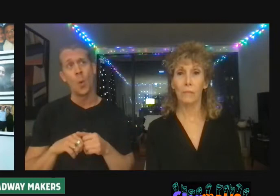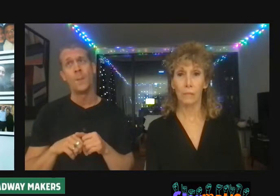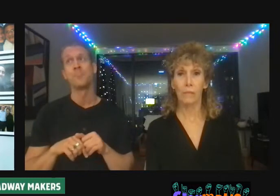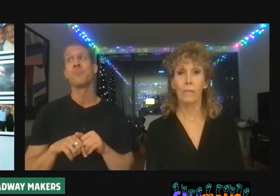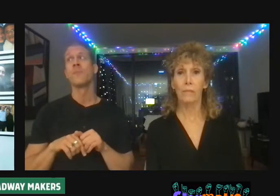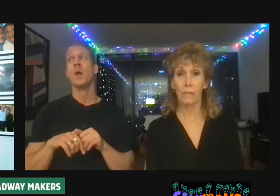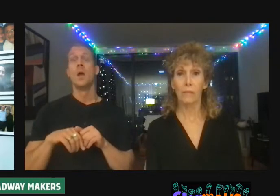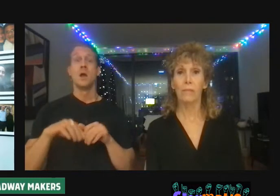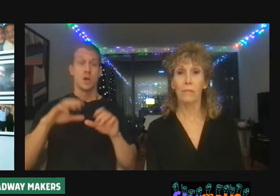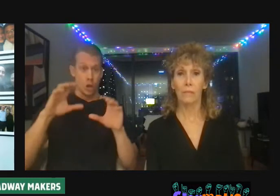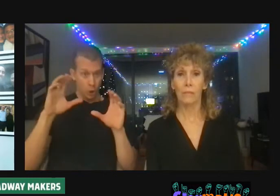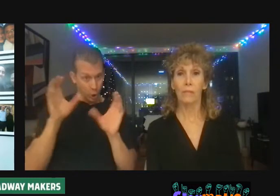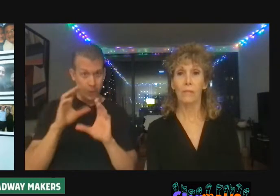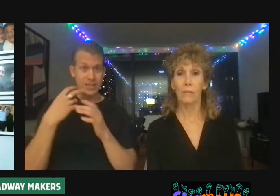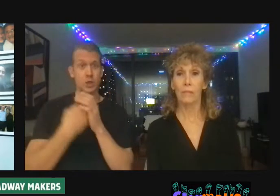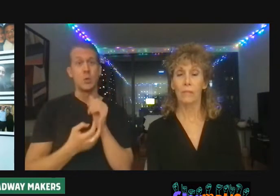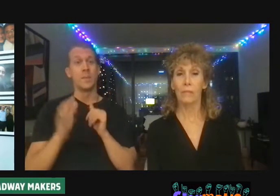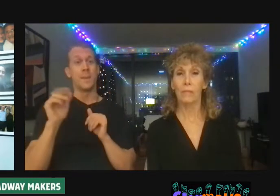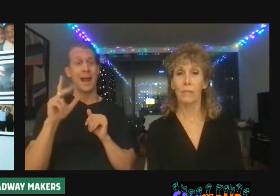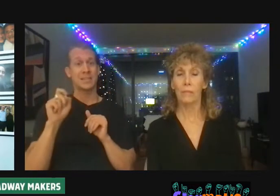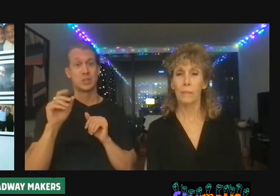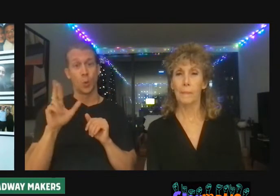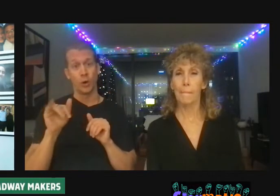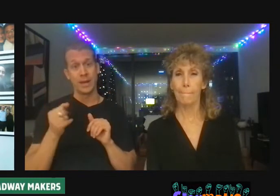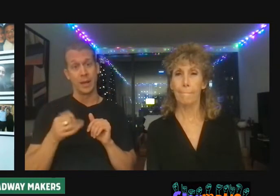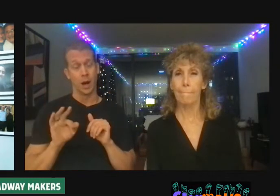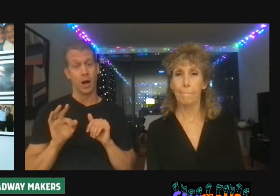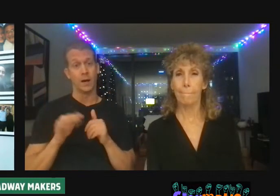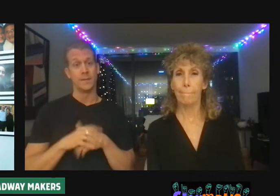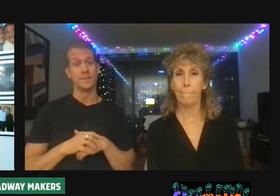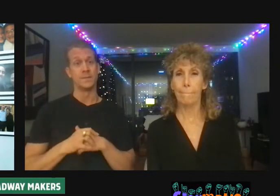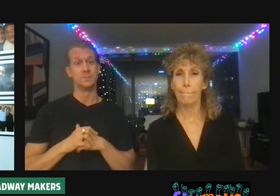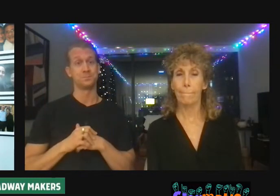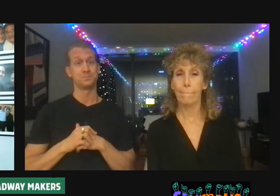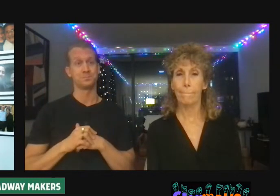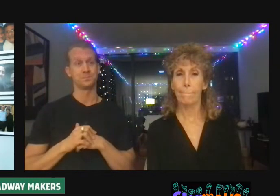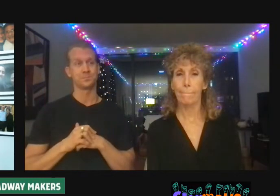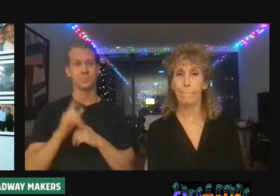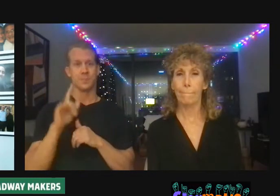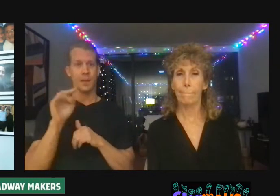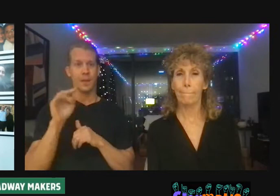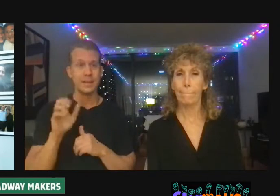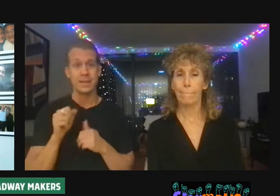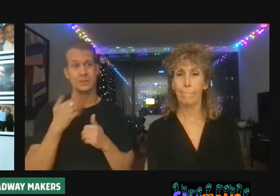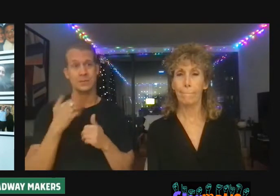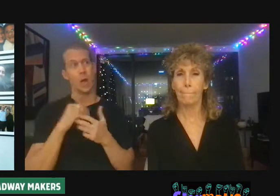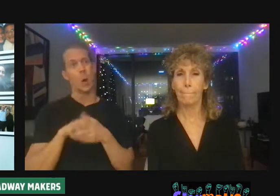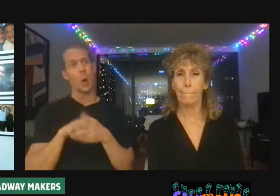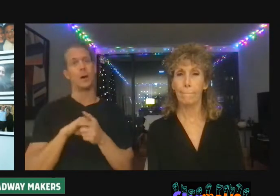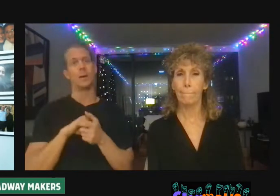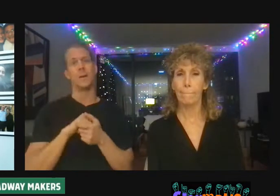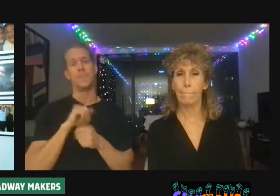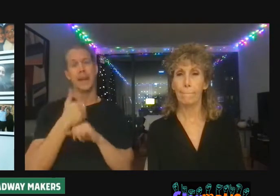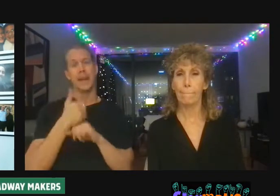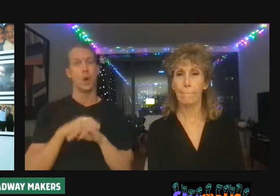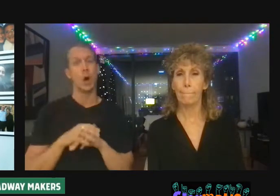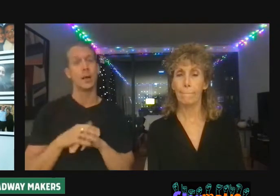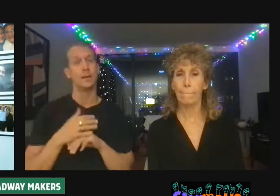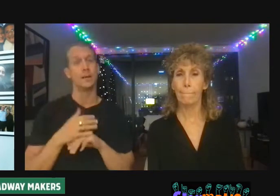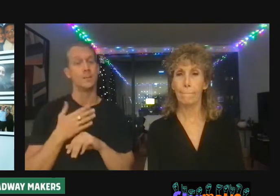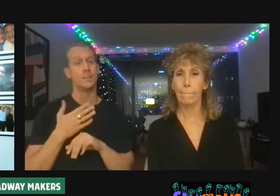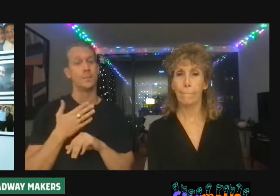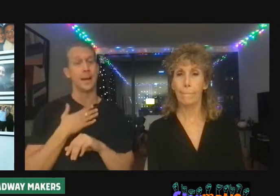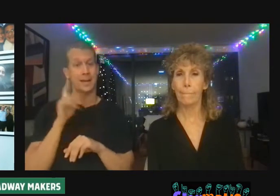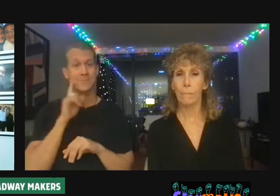to look into the backstory of Link D's, you know, based